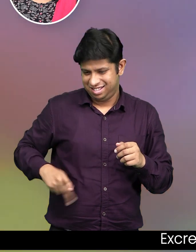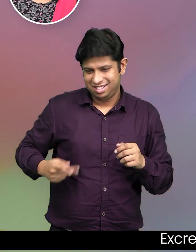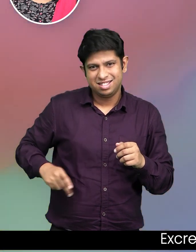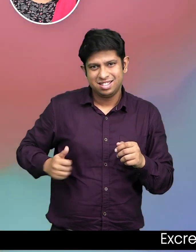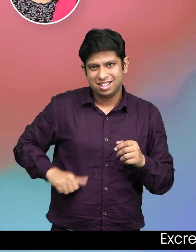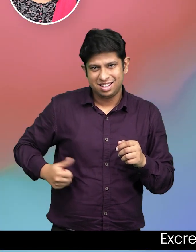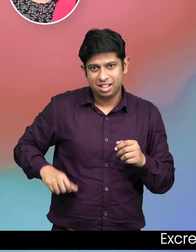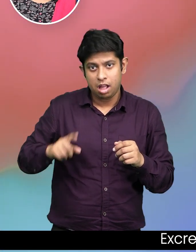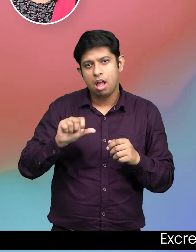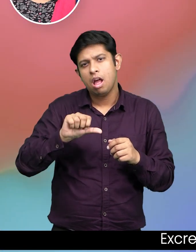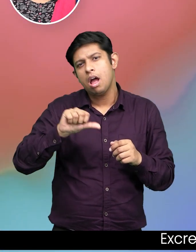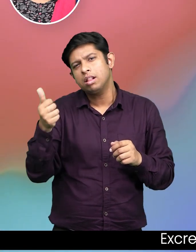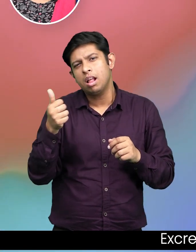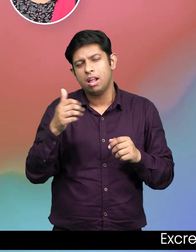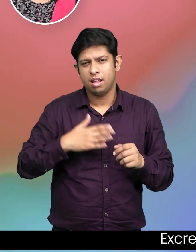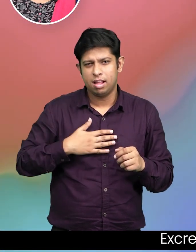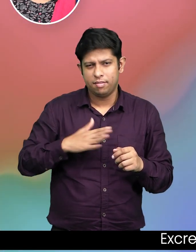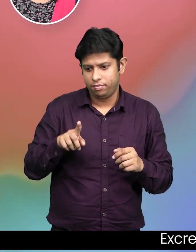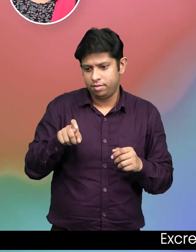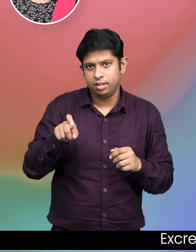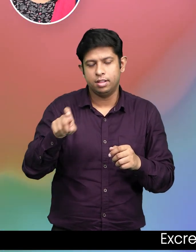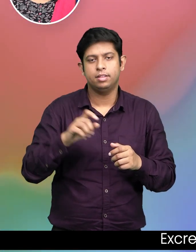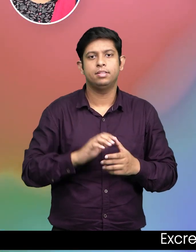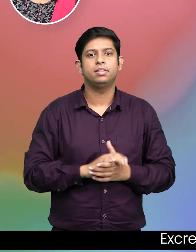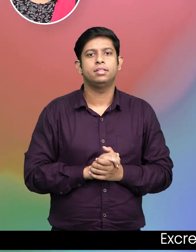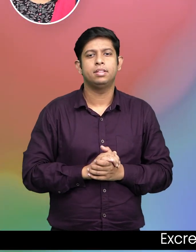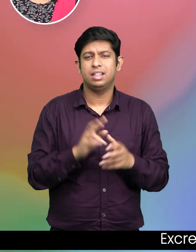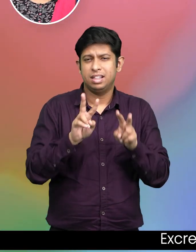Excretion in other organisms.